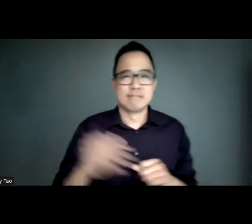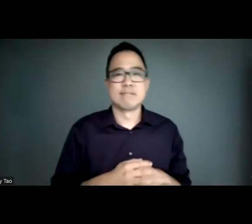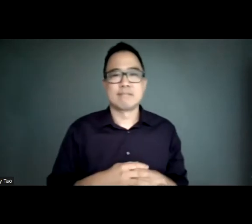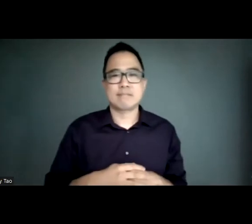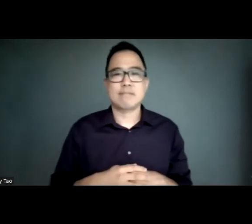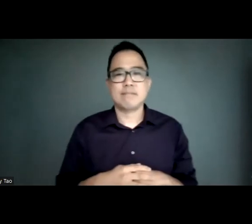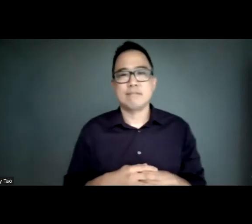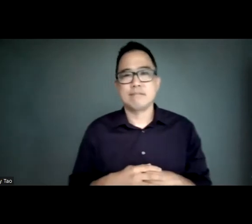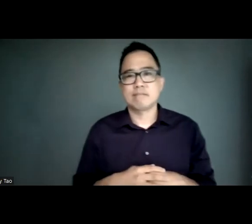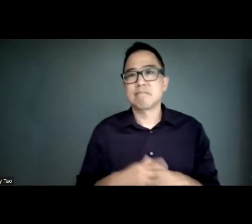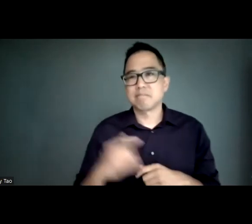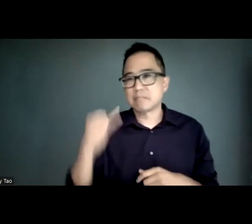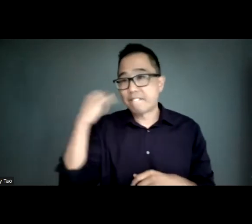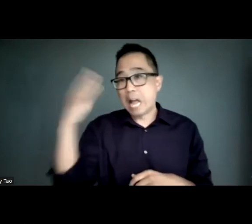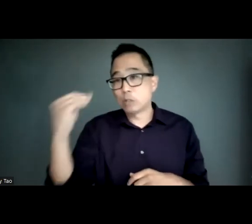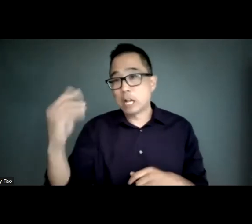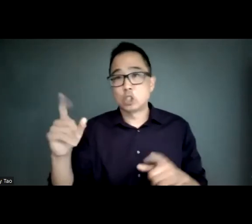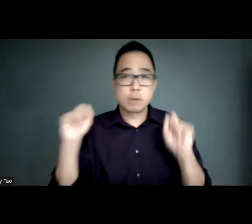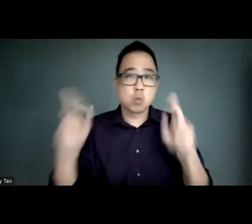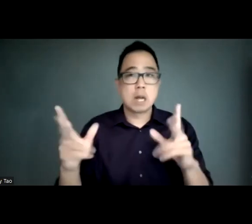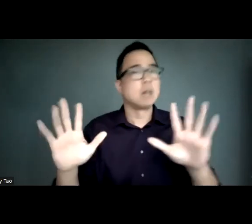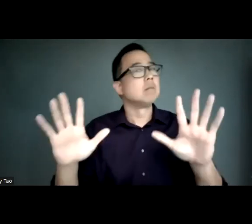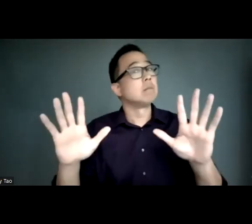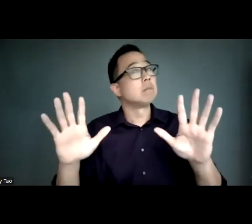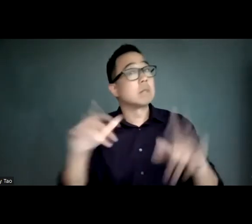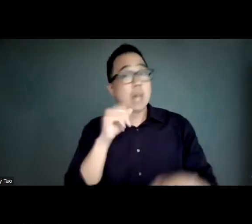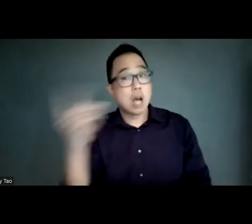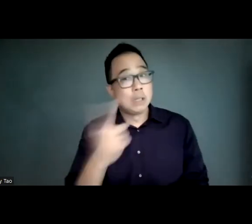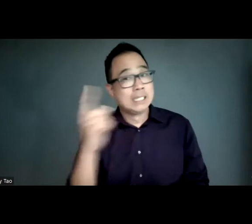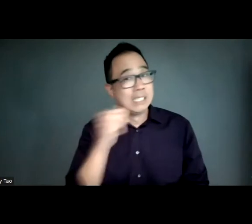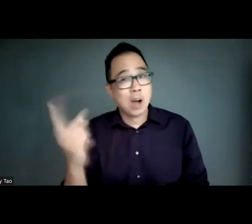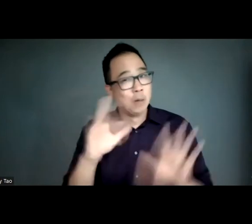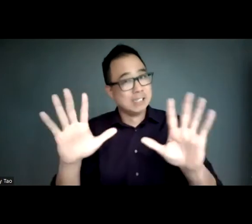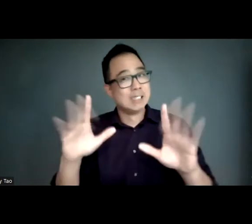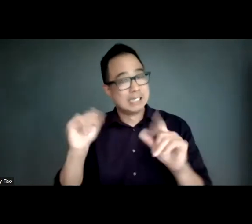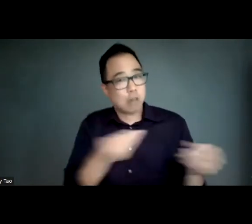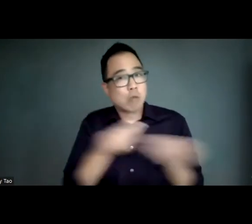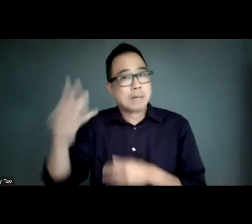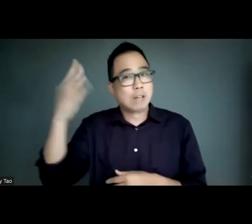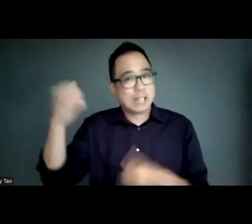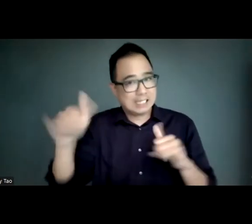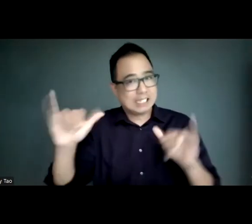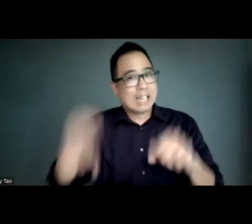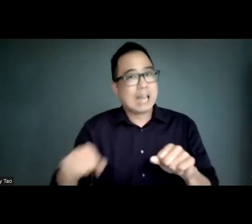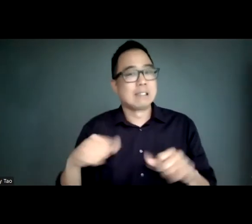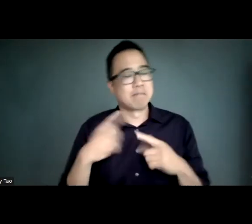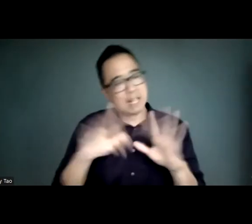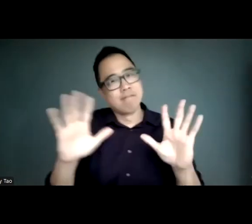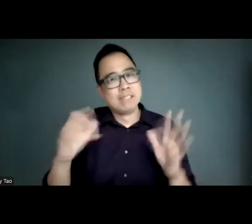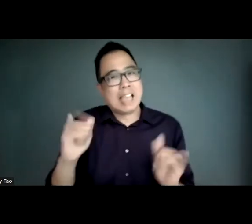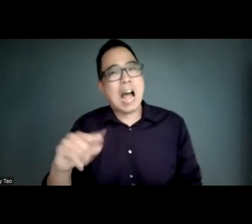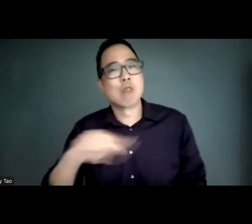Yes, testing is key. If you're outside, you should be okay, but I would say not